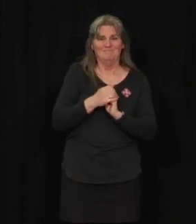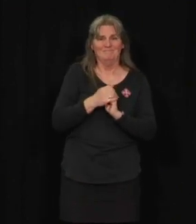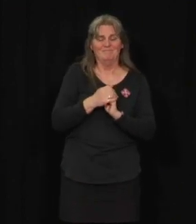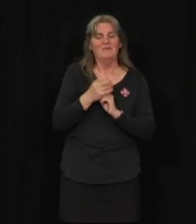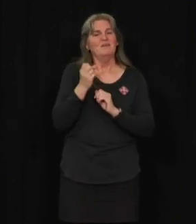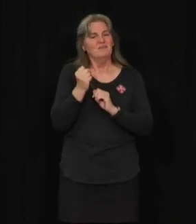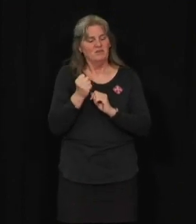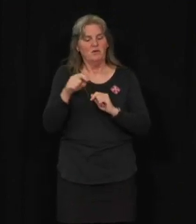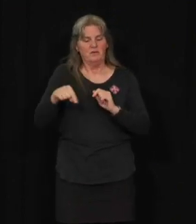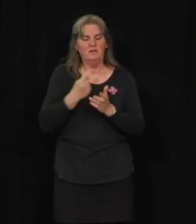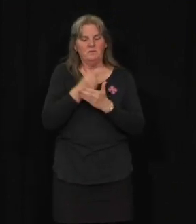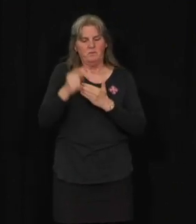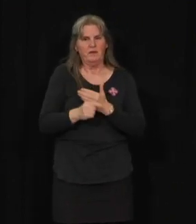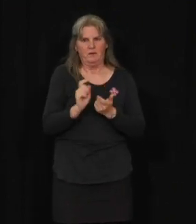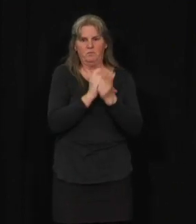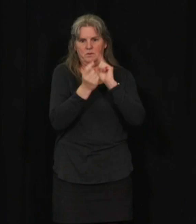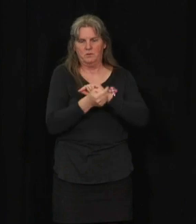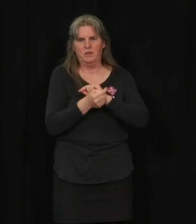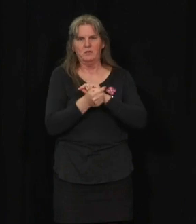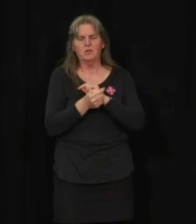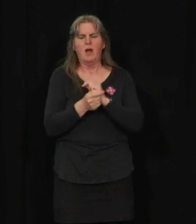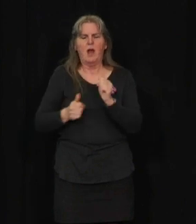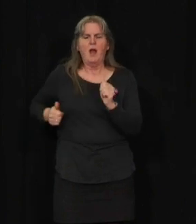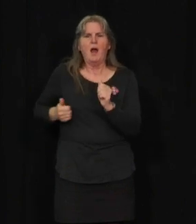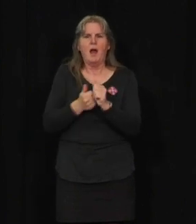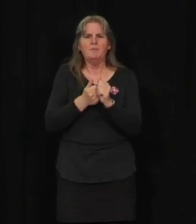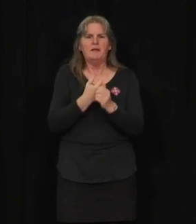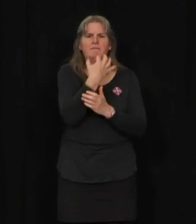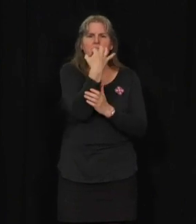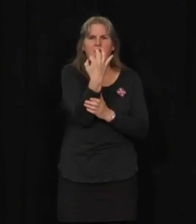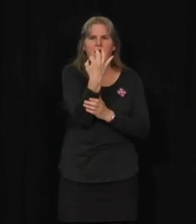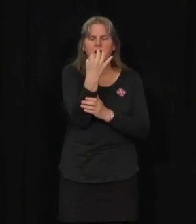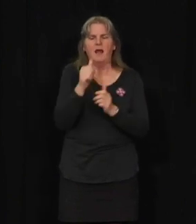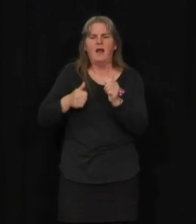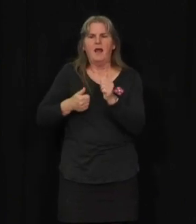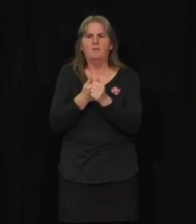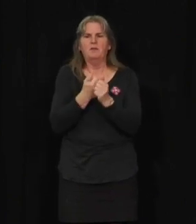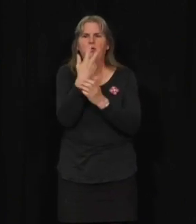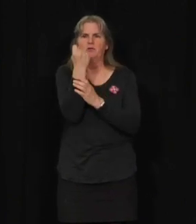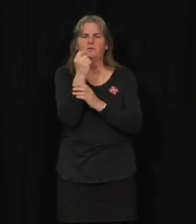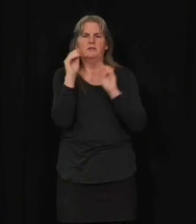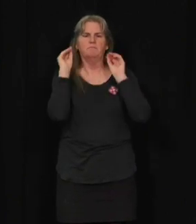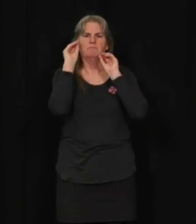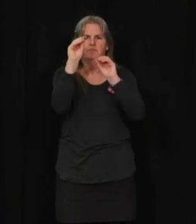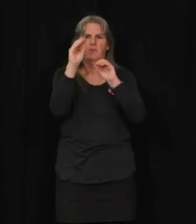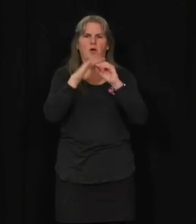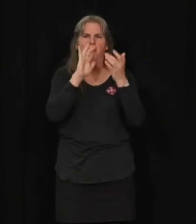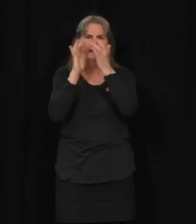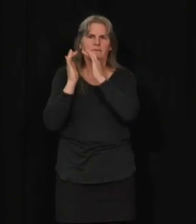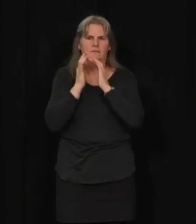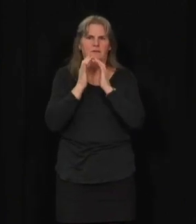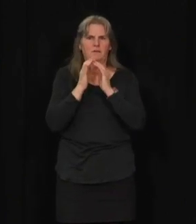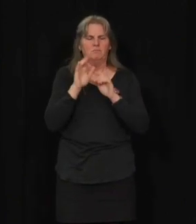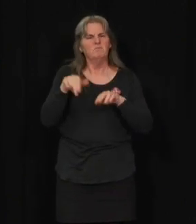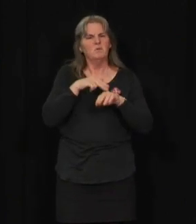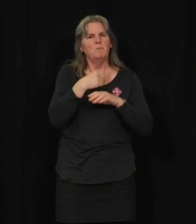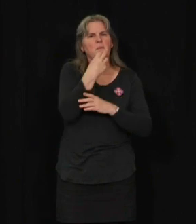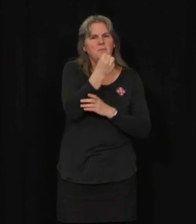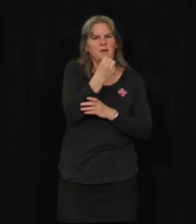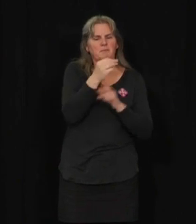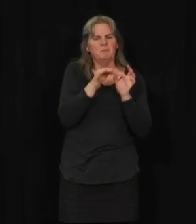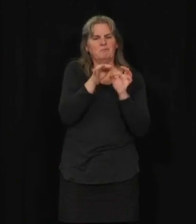will begin this weekend. We'll post an update on Friday and then again on Tuesday, since Monday is the Victoria Day holiday.